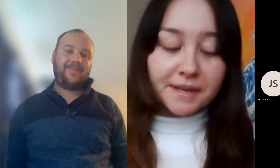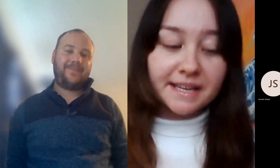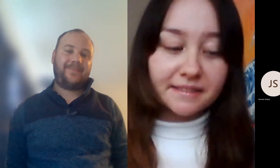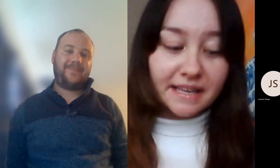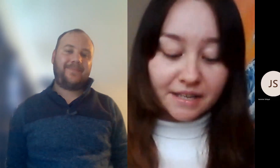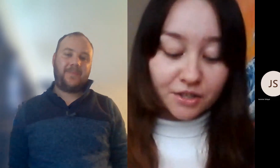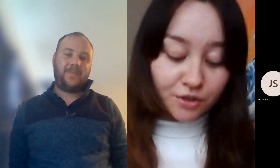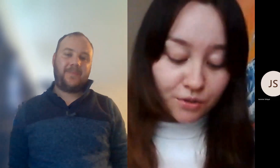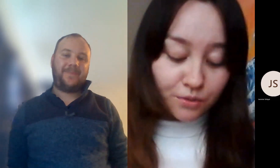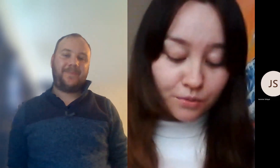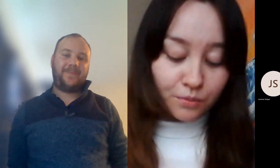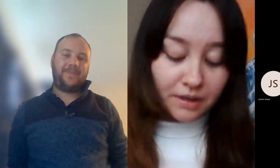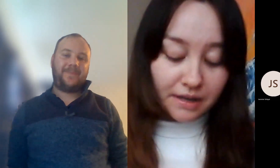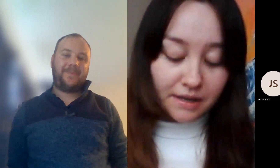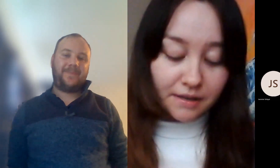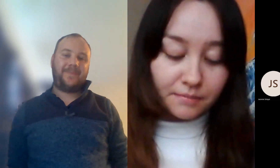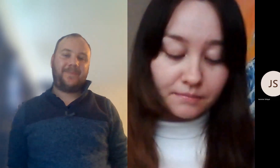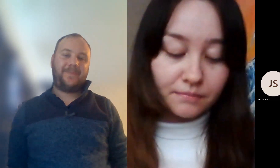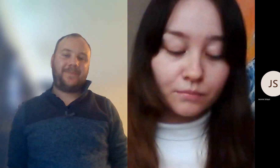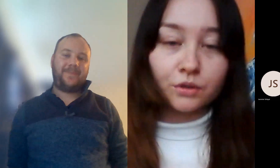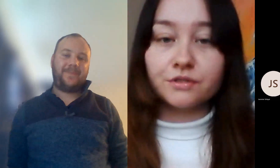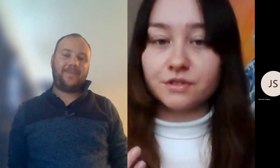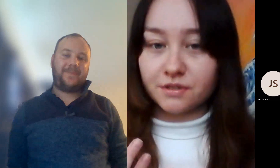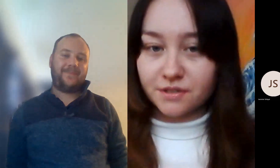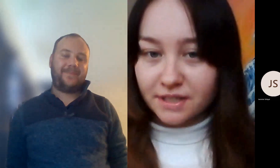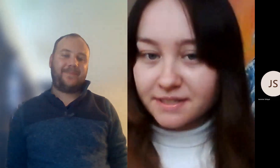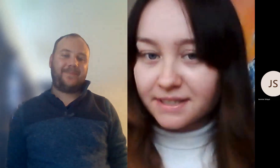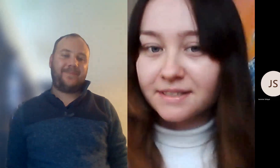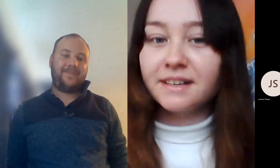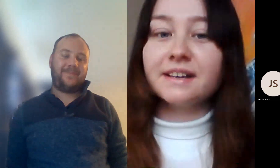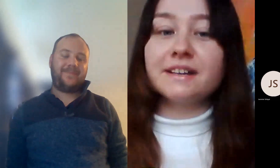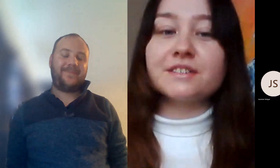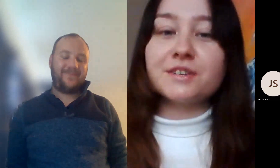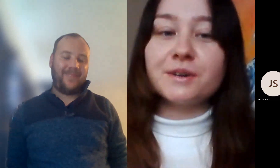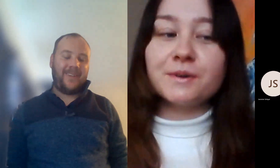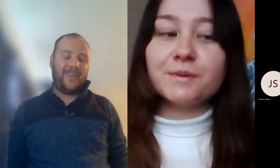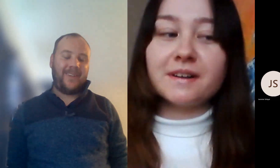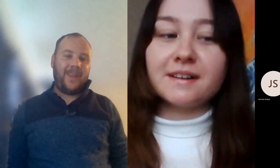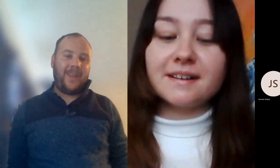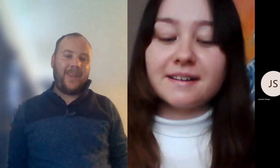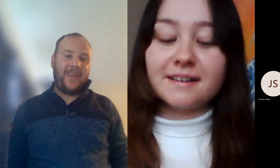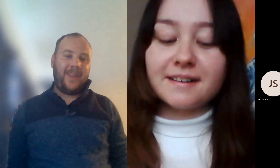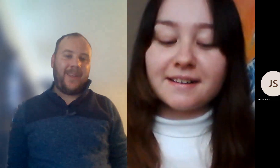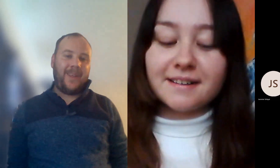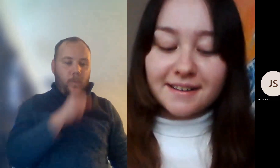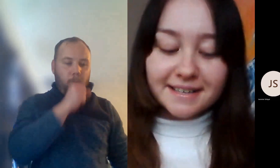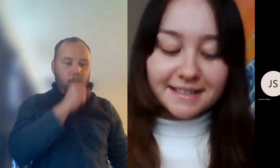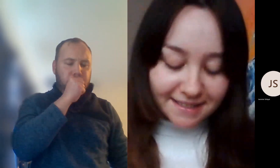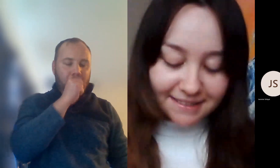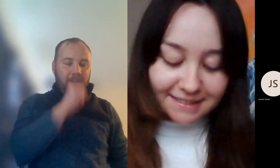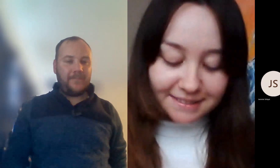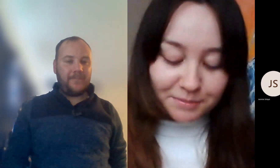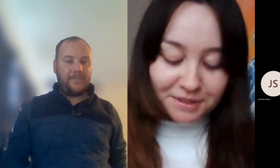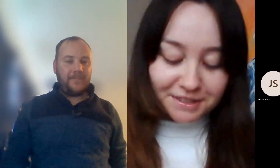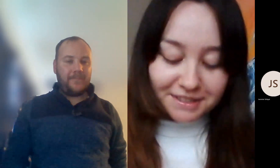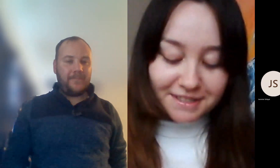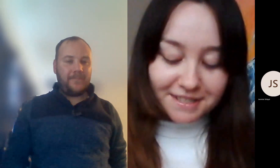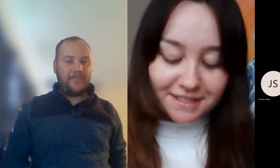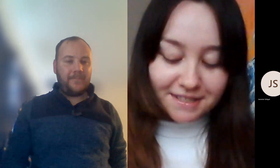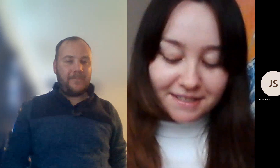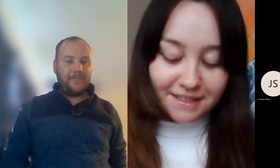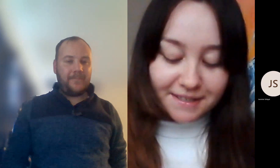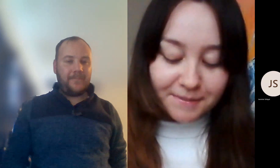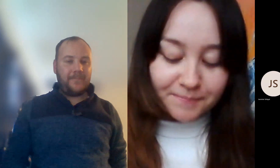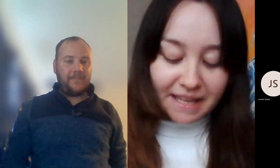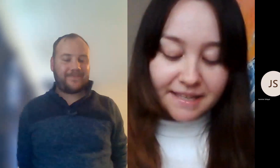a topic that you want to study. So I